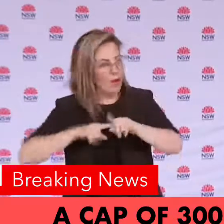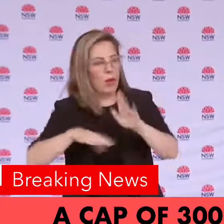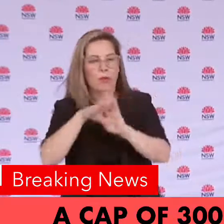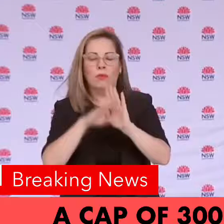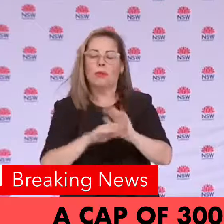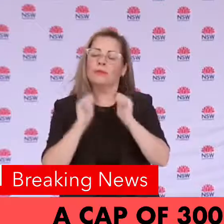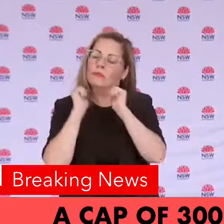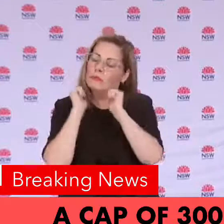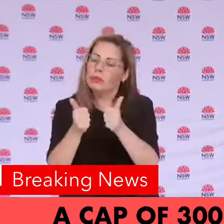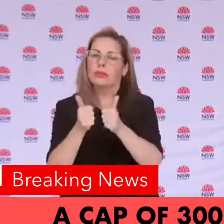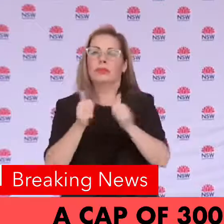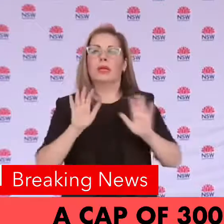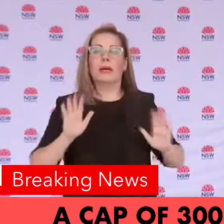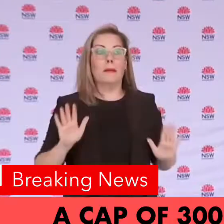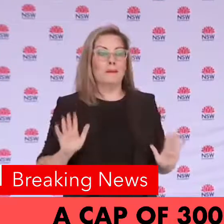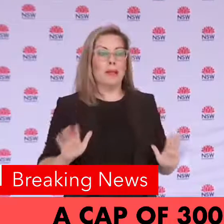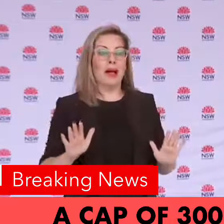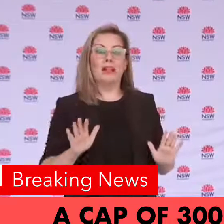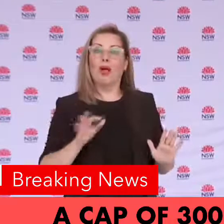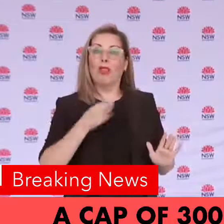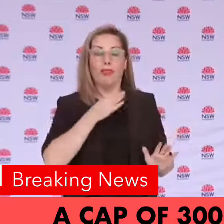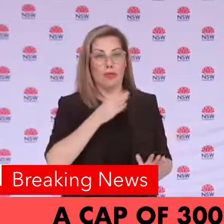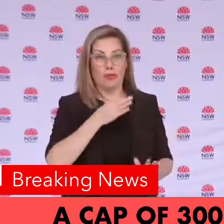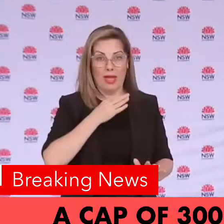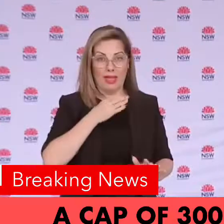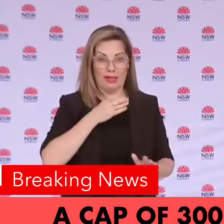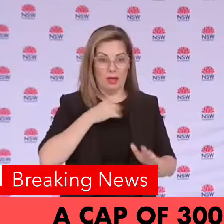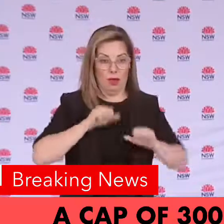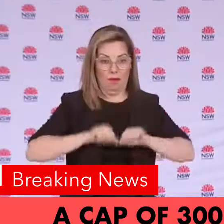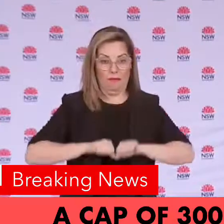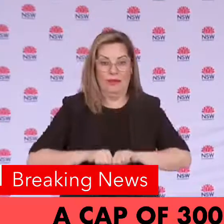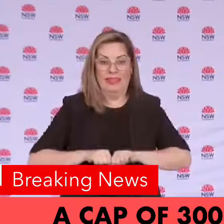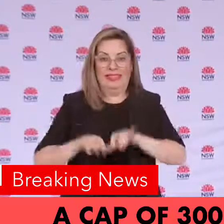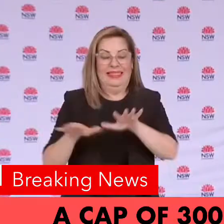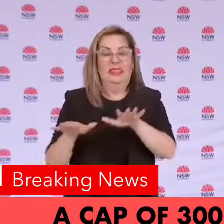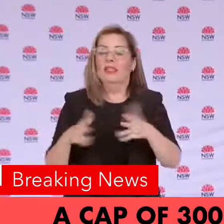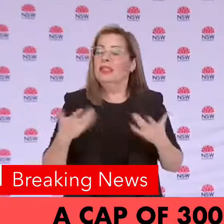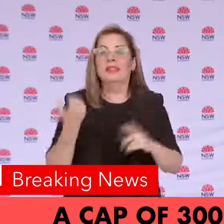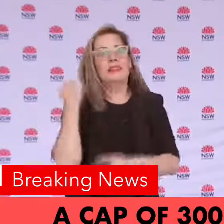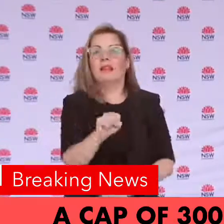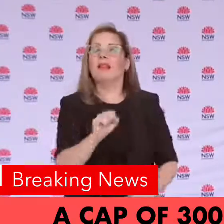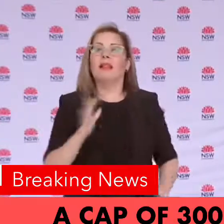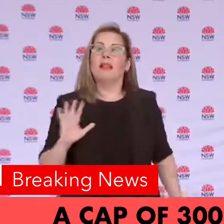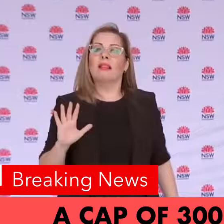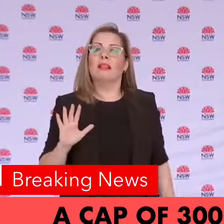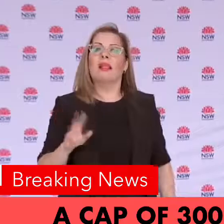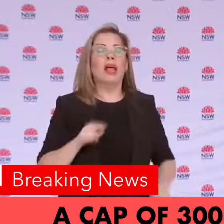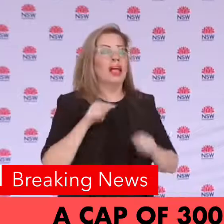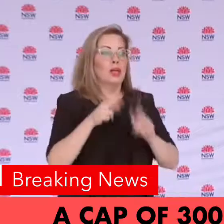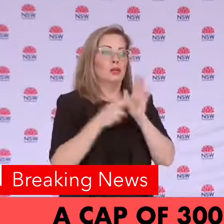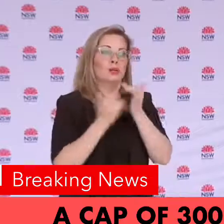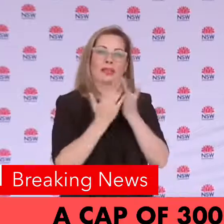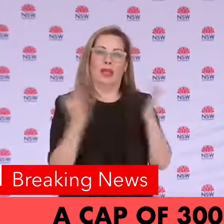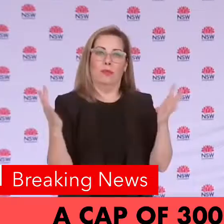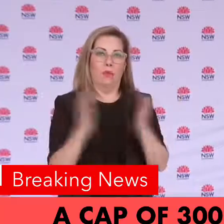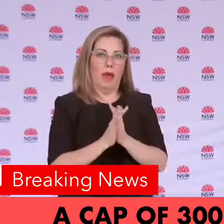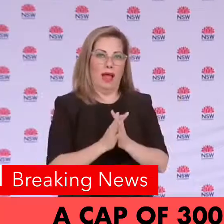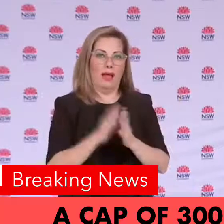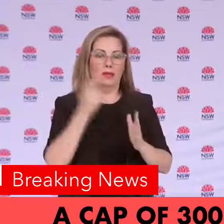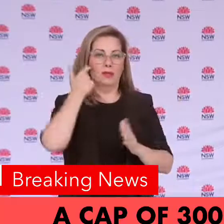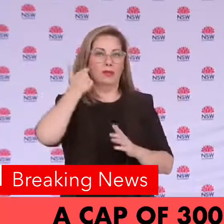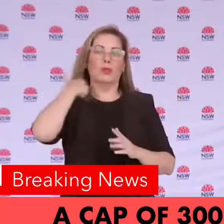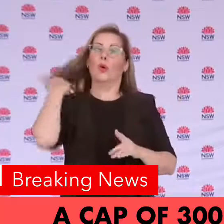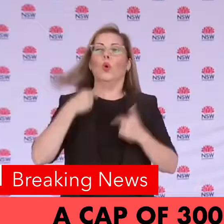venues that have been impacted, even mildly. And as Dr. Chant said, we take a very precautionary approach in New South Wales. We put information up